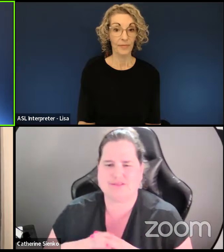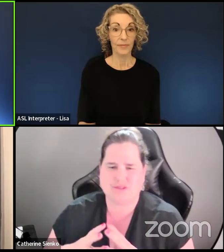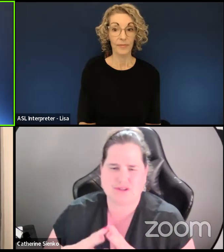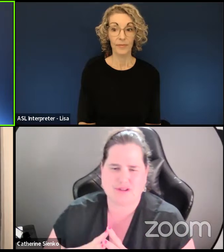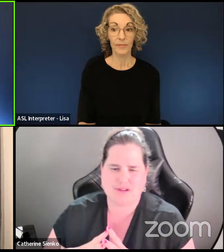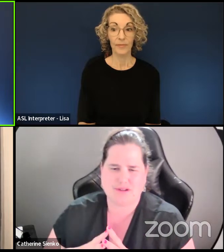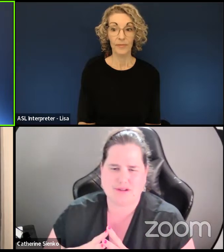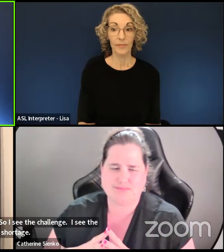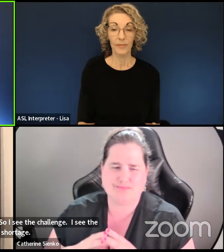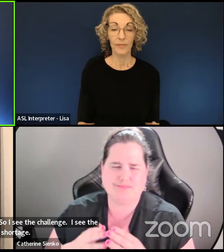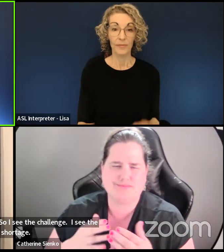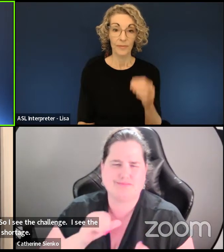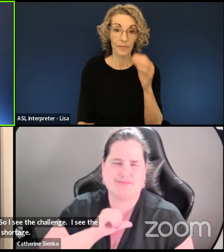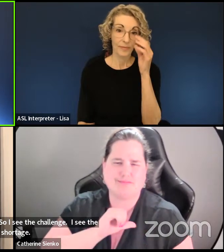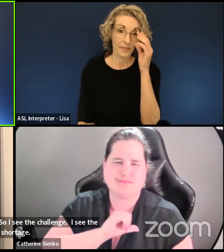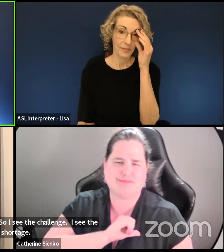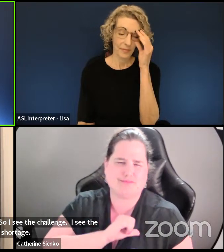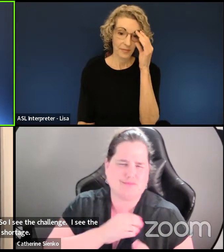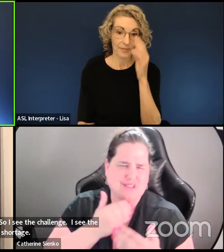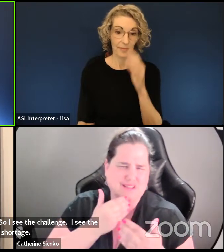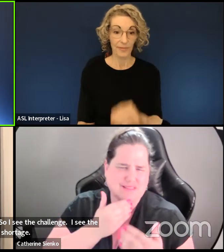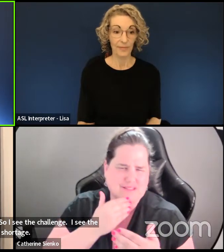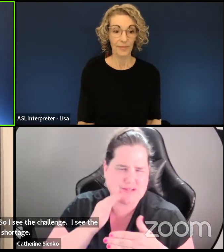Thank you so much for sharing that.